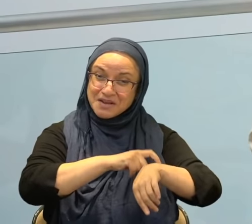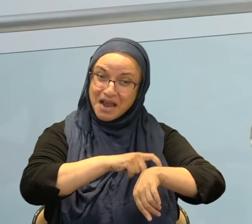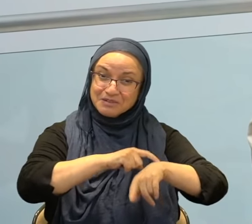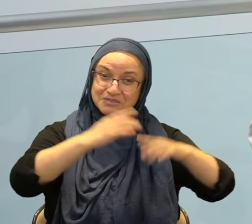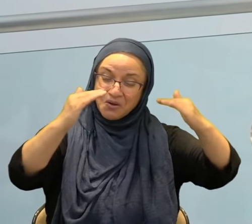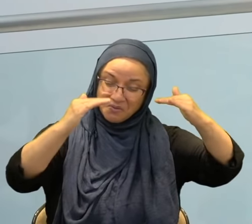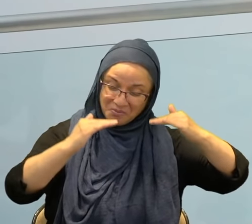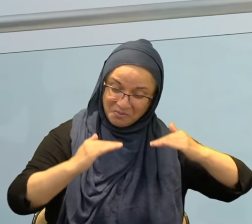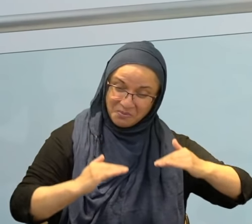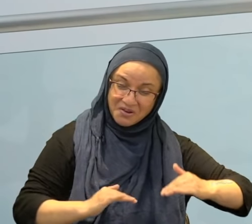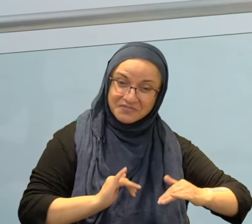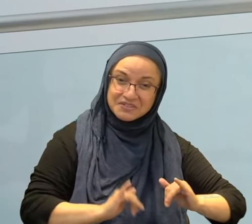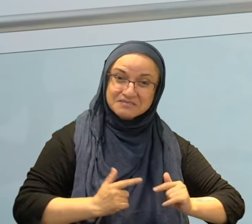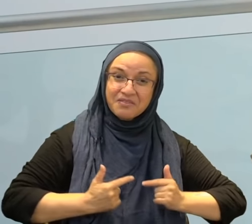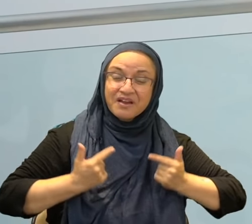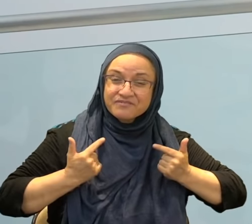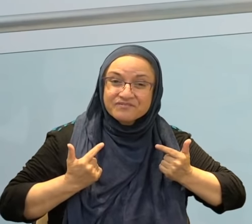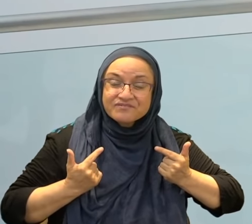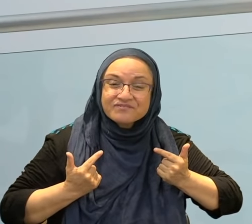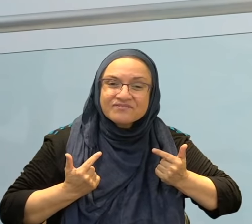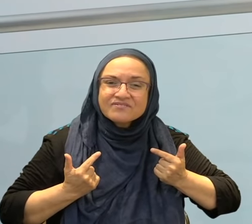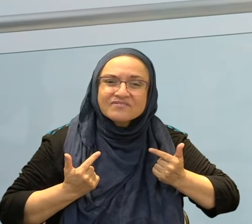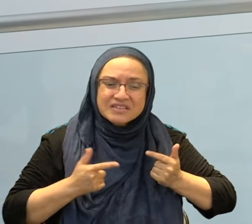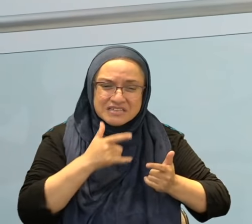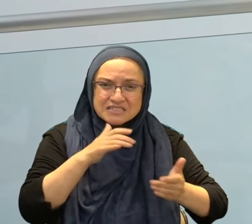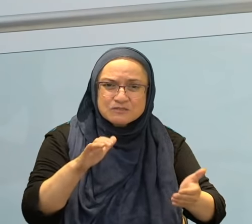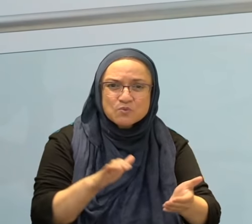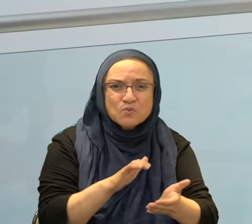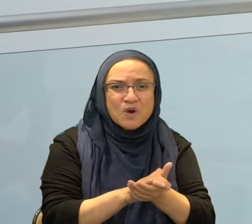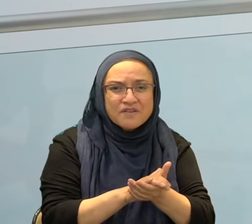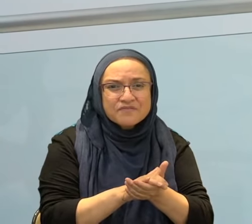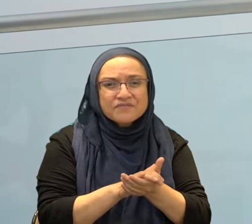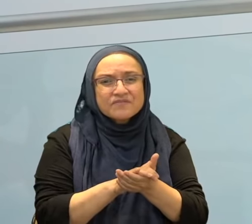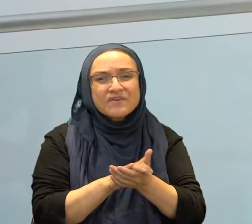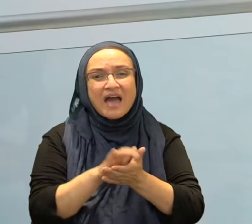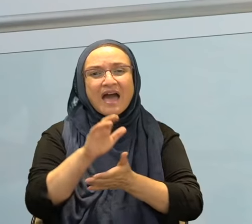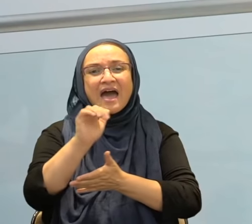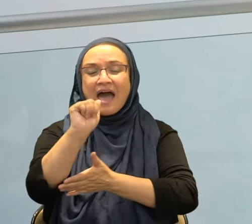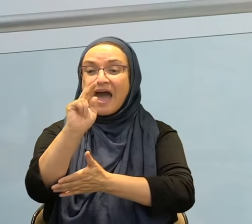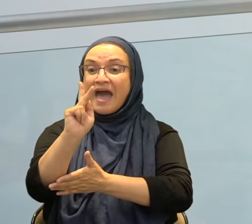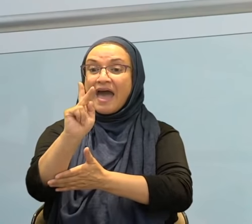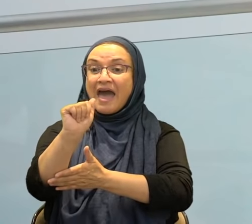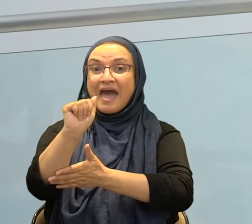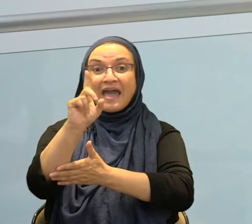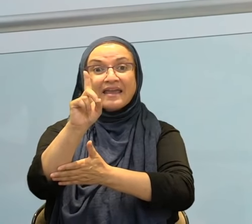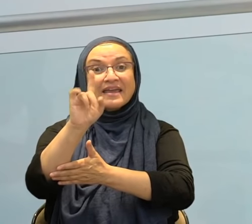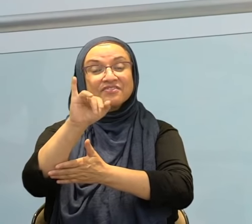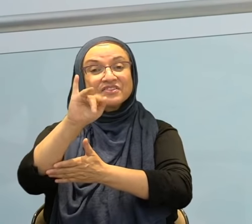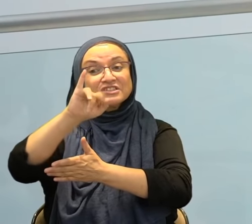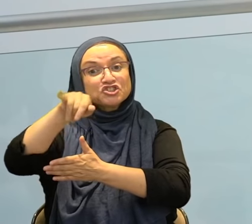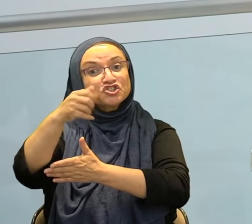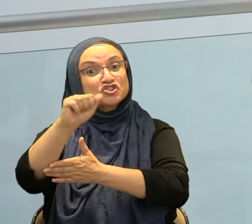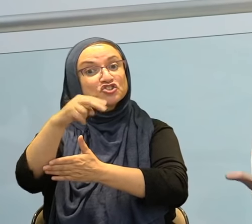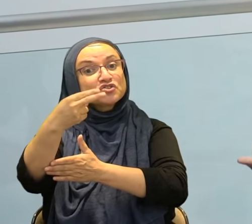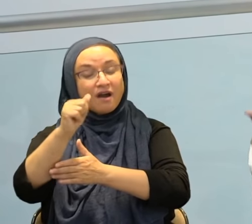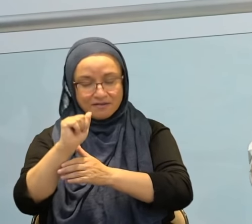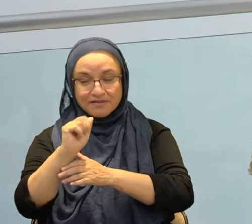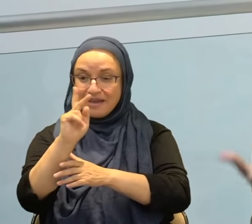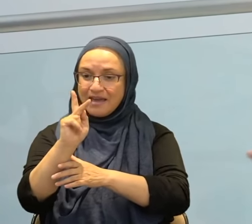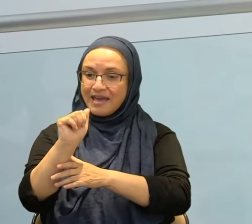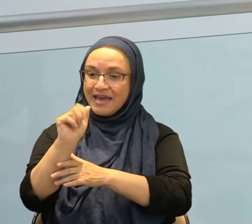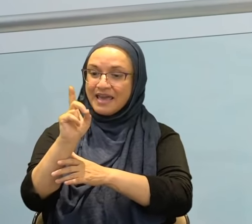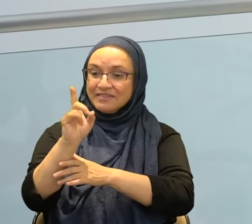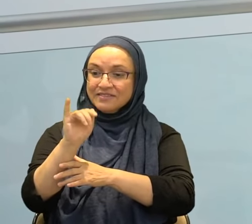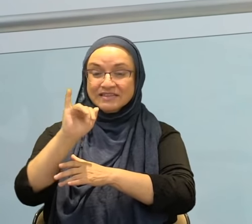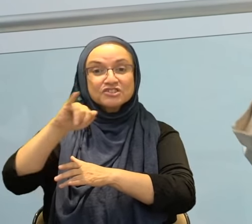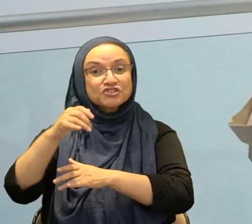not have to wipe his wounds. There's no doubt about that. There is also a decade of rejection that